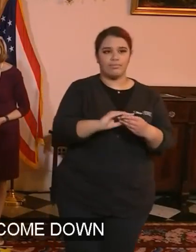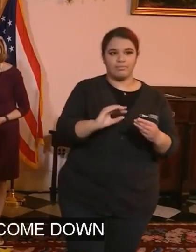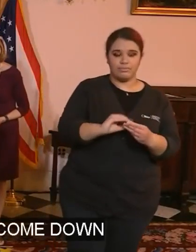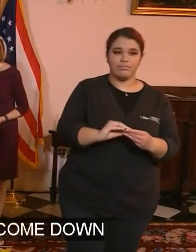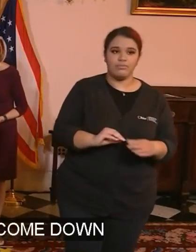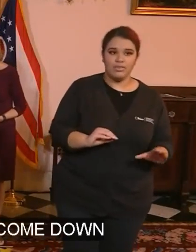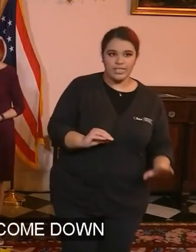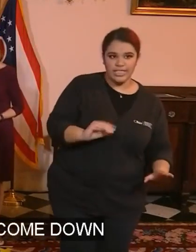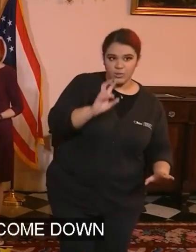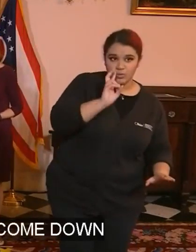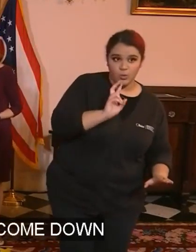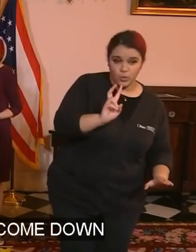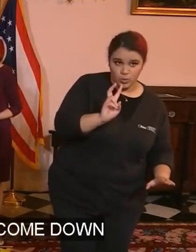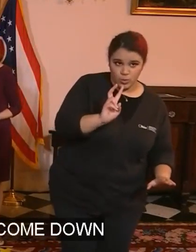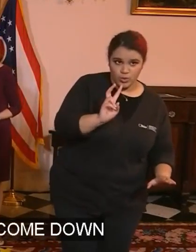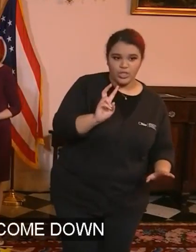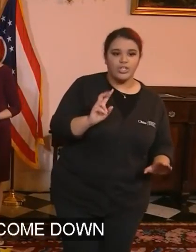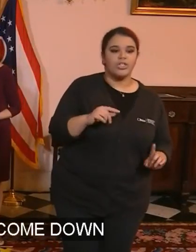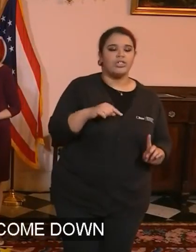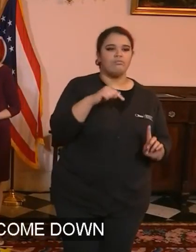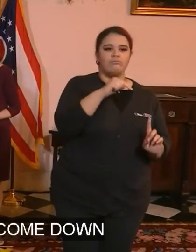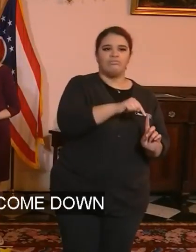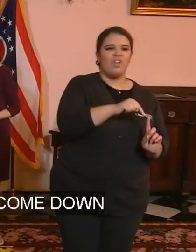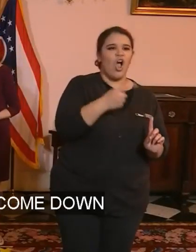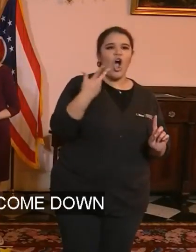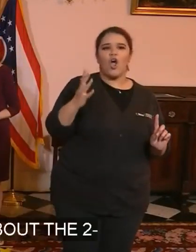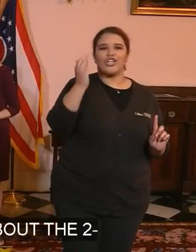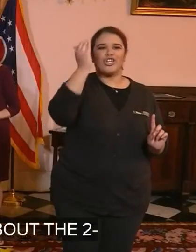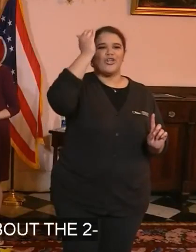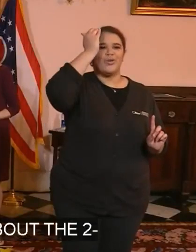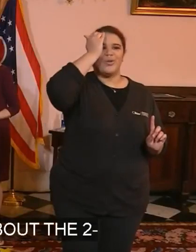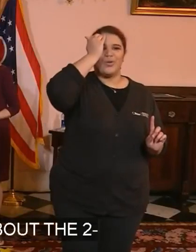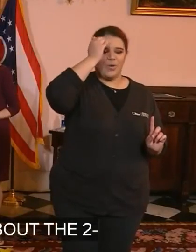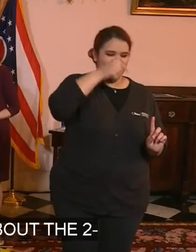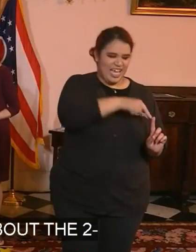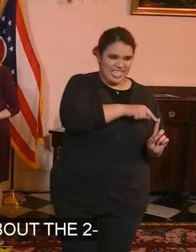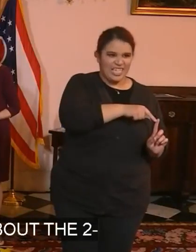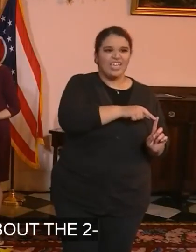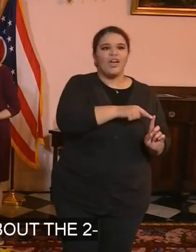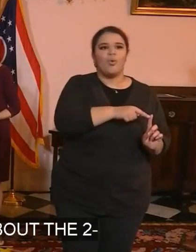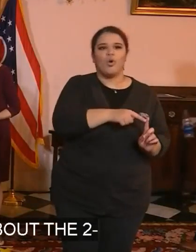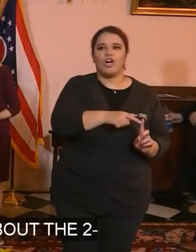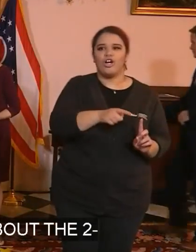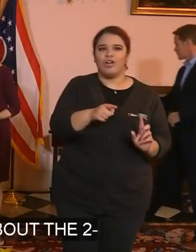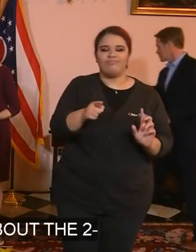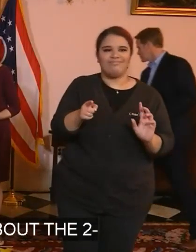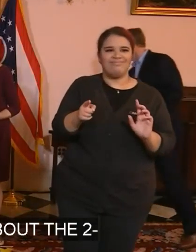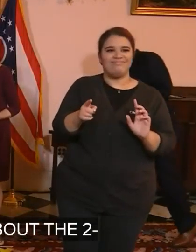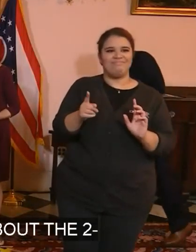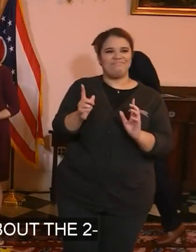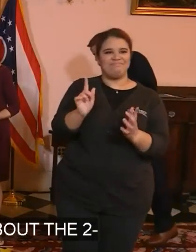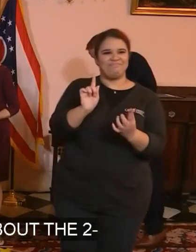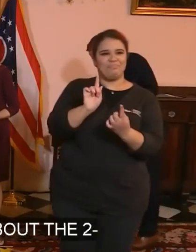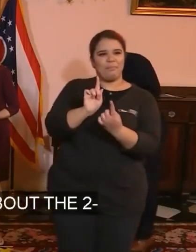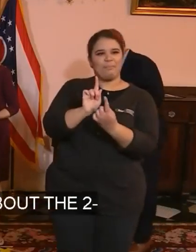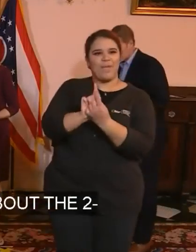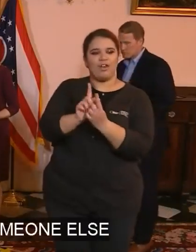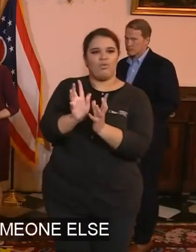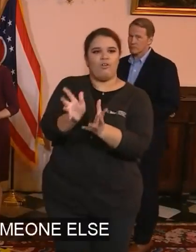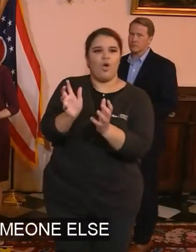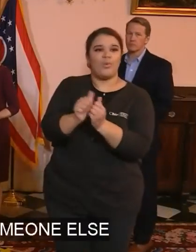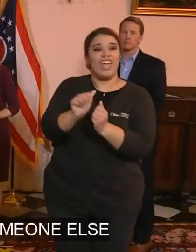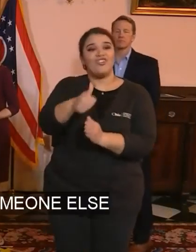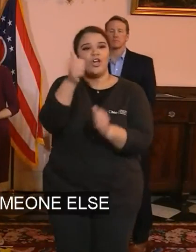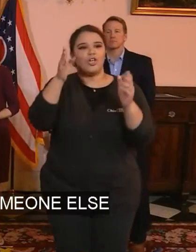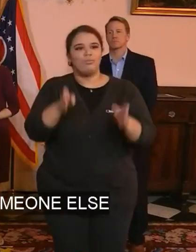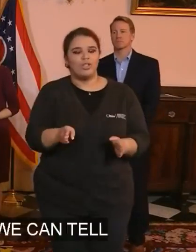known contact of someone else, so we actually know. Remember, we have people that we can tell where they got it from because we know they traveled